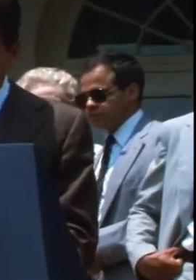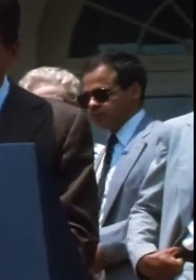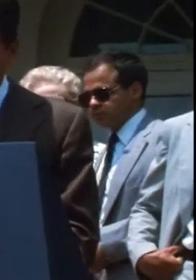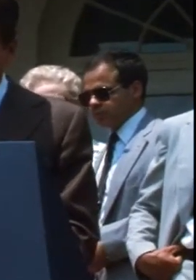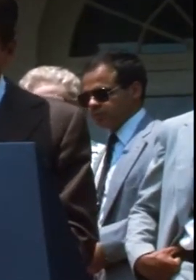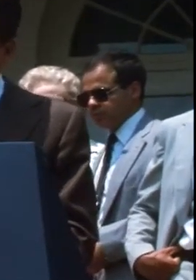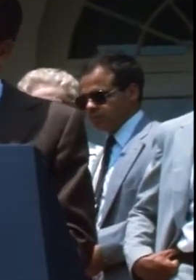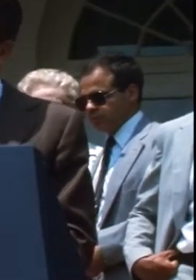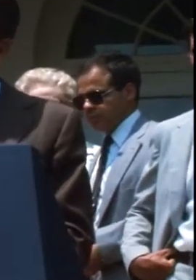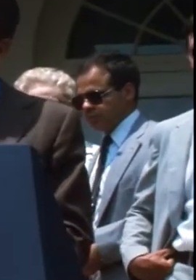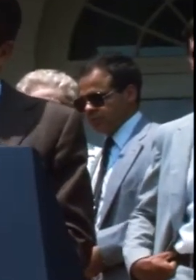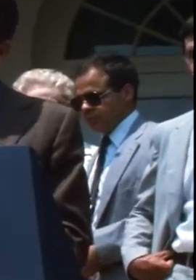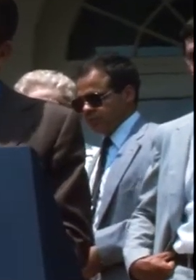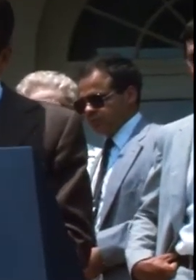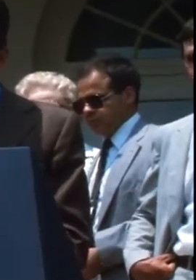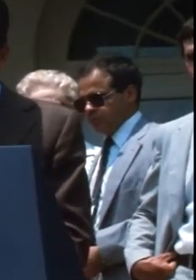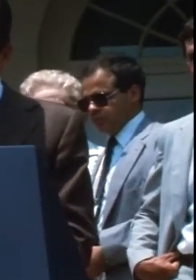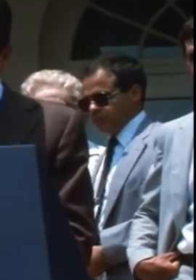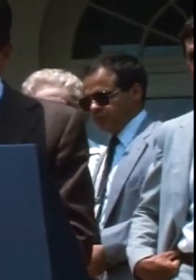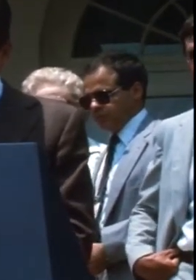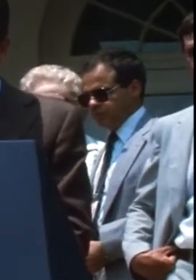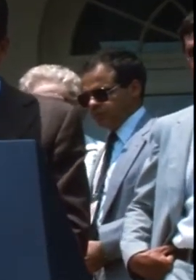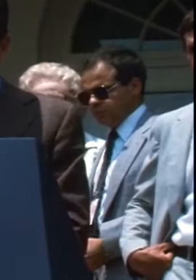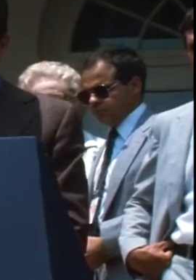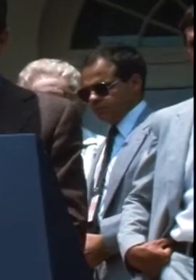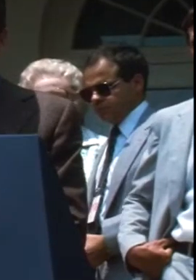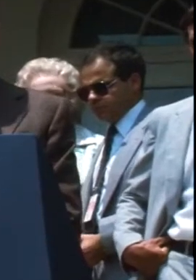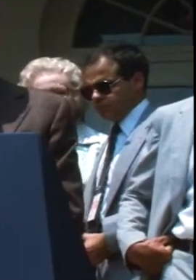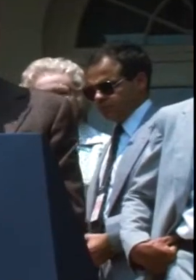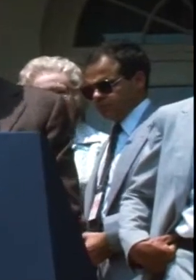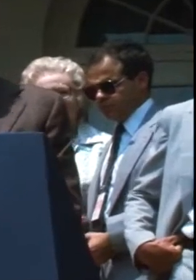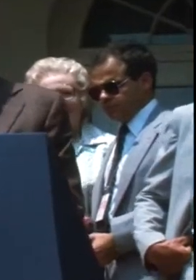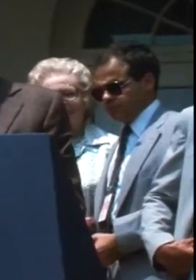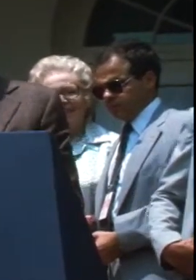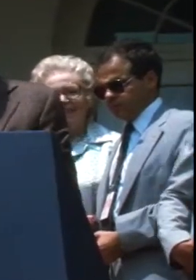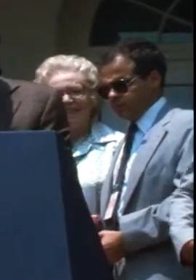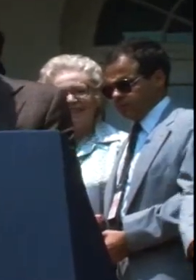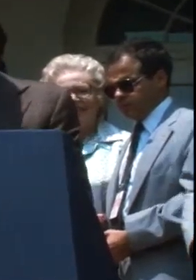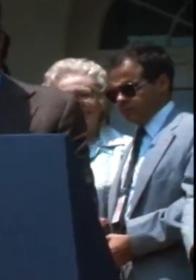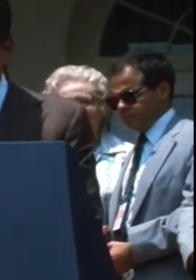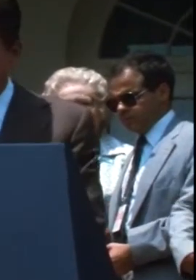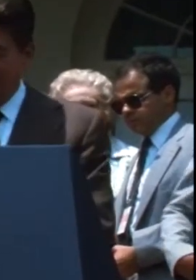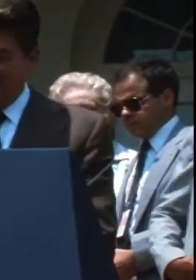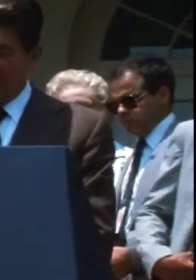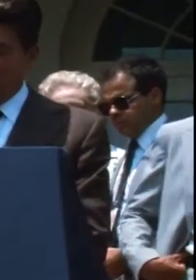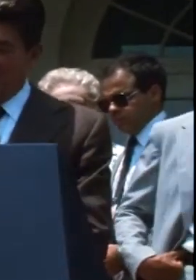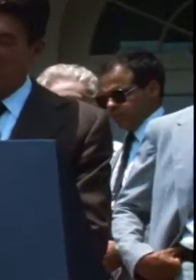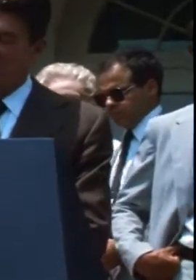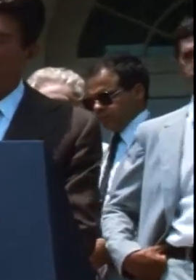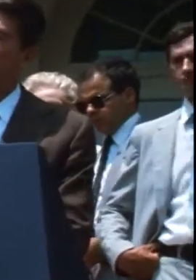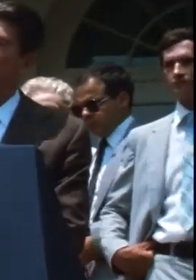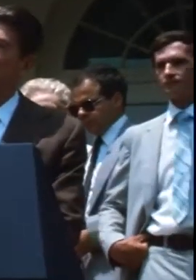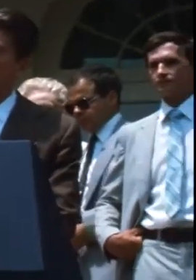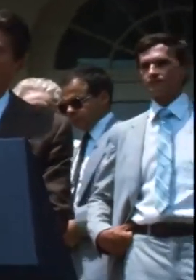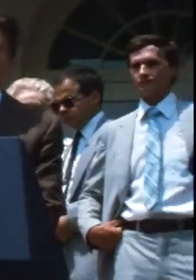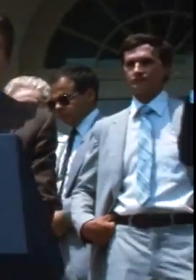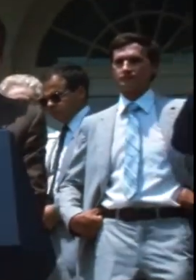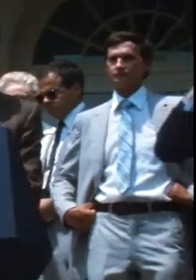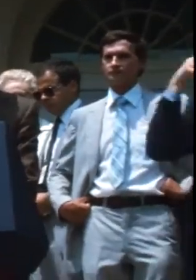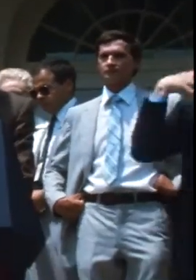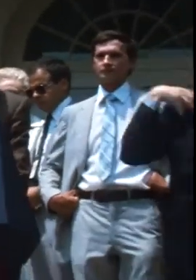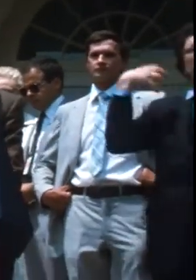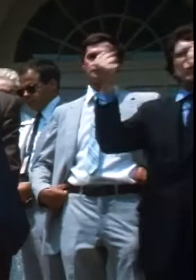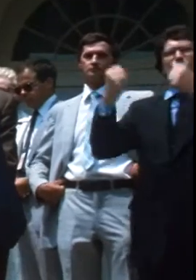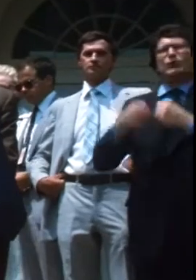that I accept this flag. By carrying it each step of your climb and planting it on top of Mount Rainier, you also planted